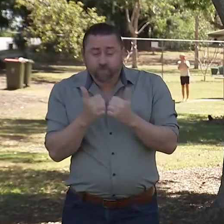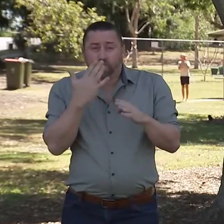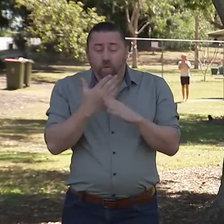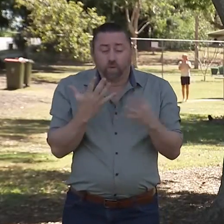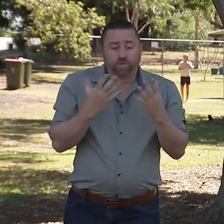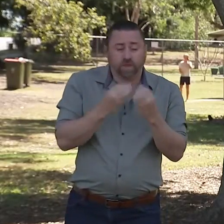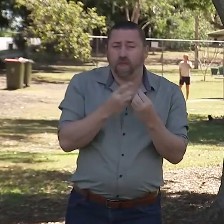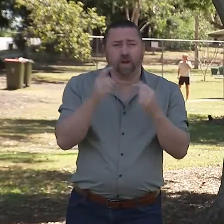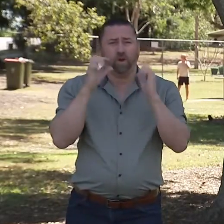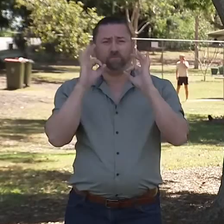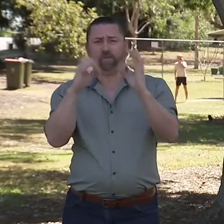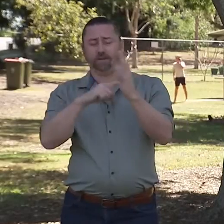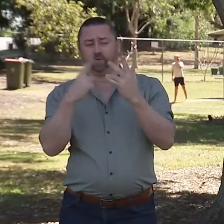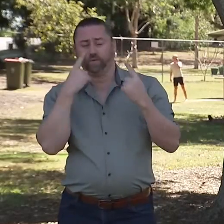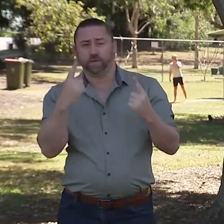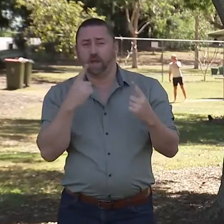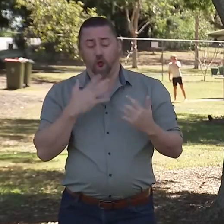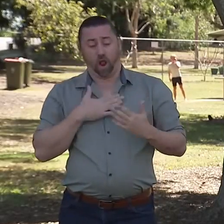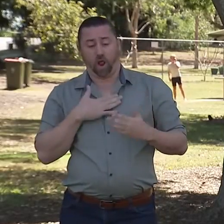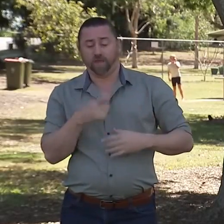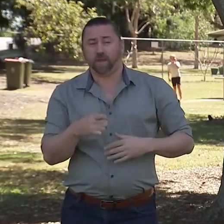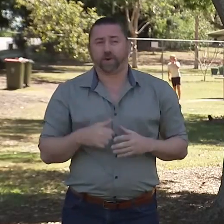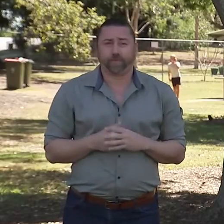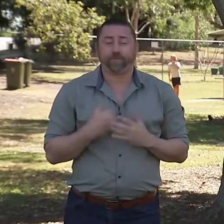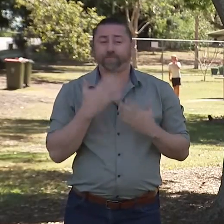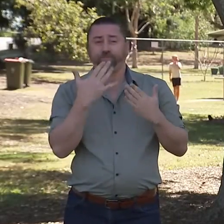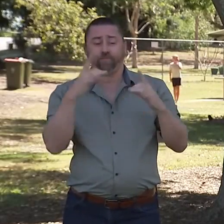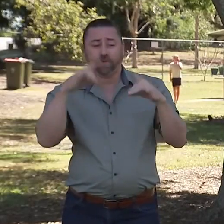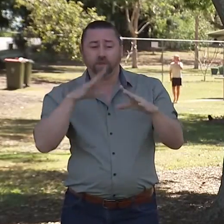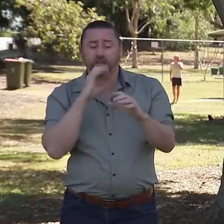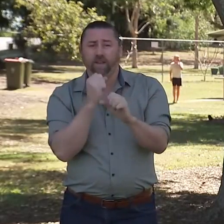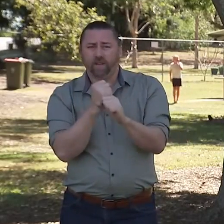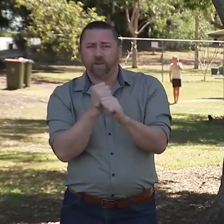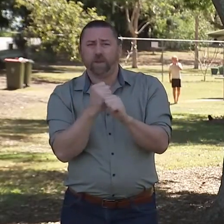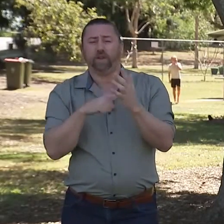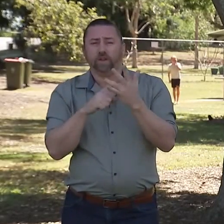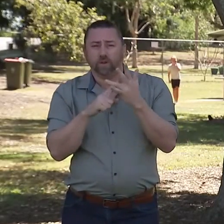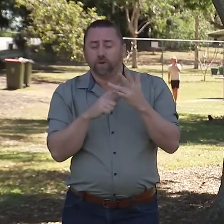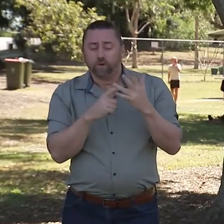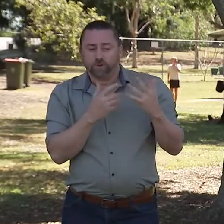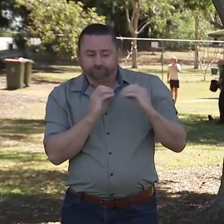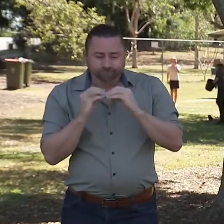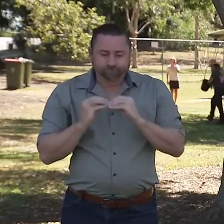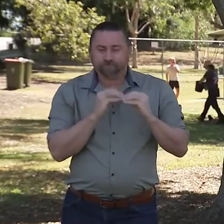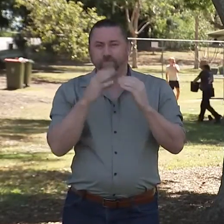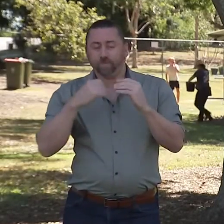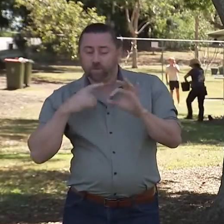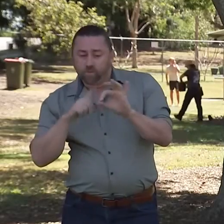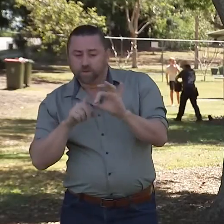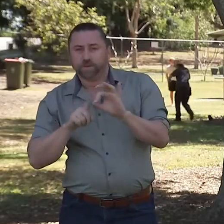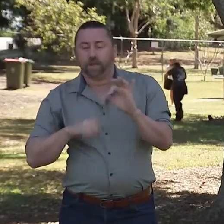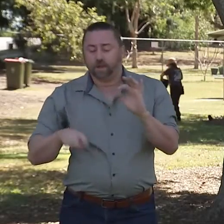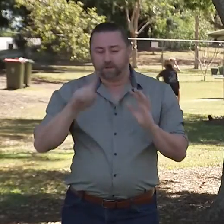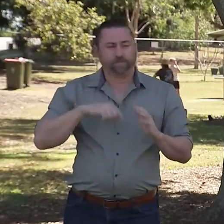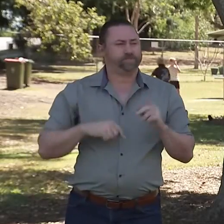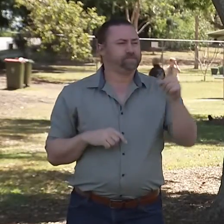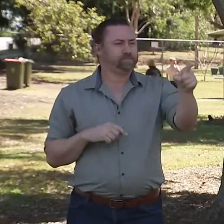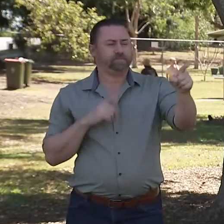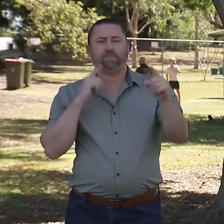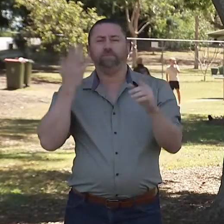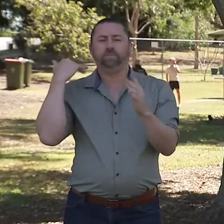unprecedented. It is really good to see, and I commend the Commonwealth for working with the states on this issue.